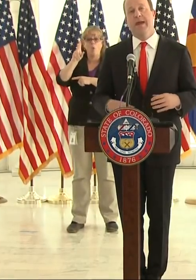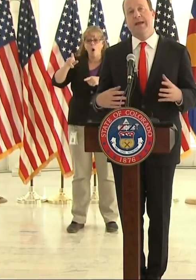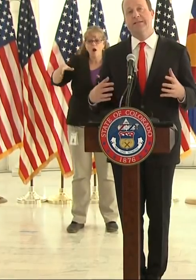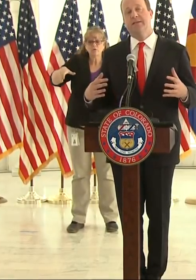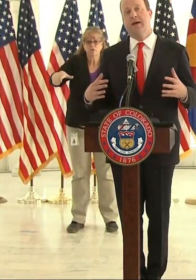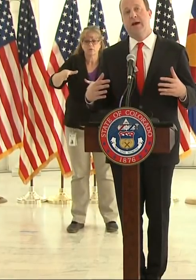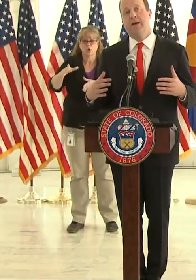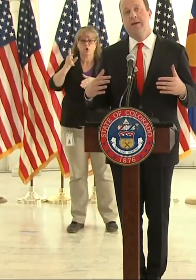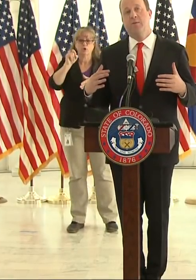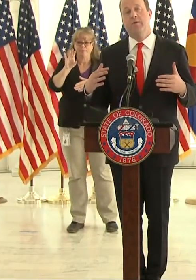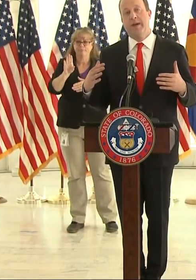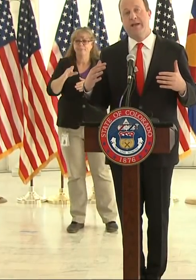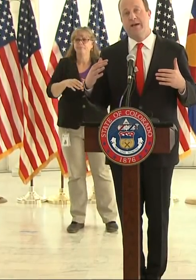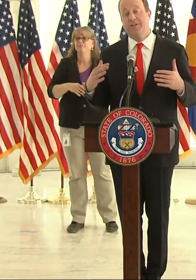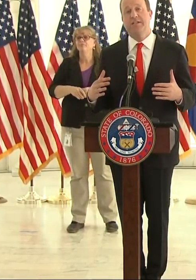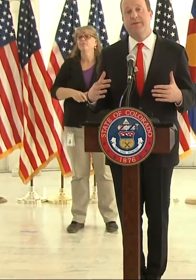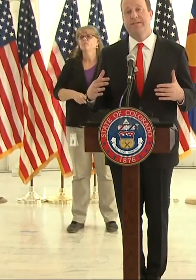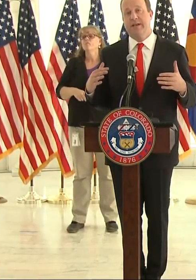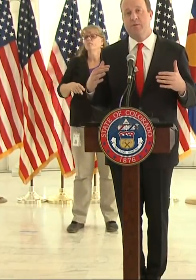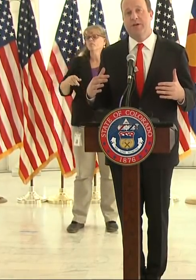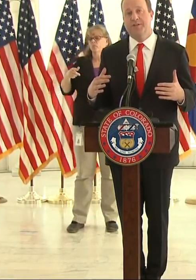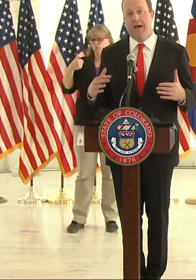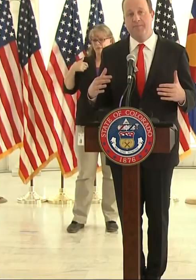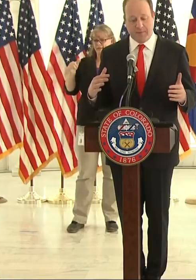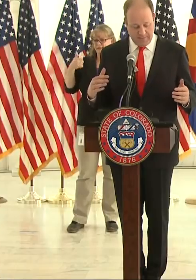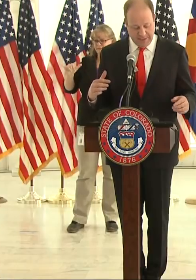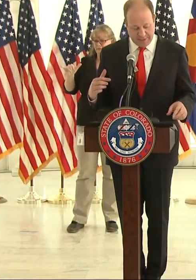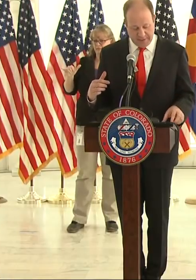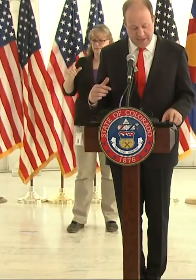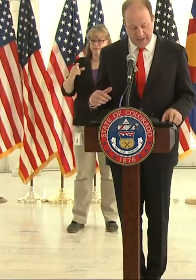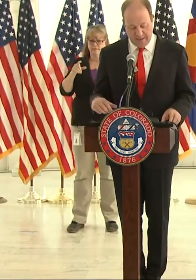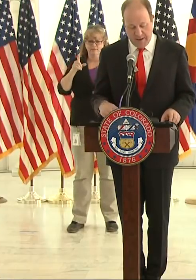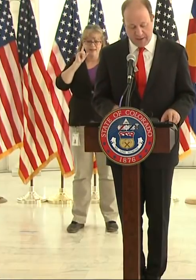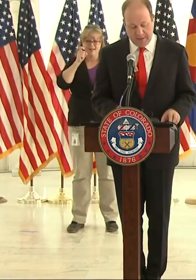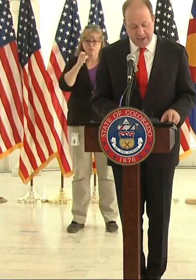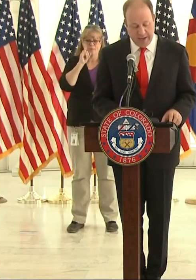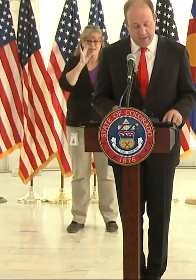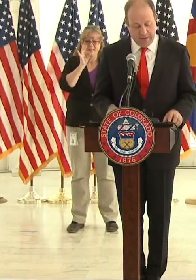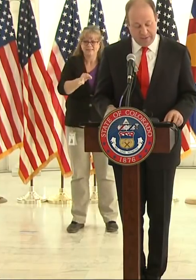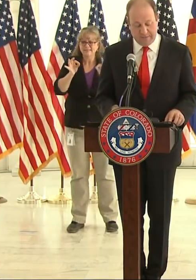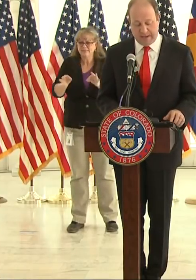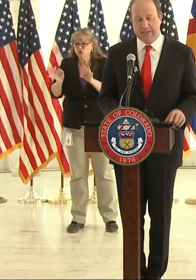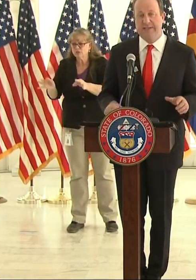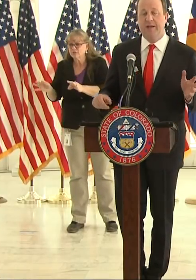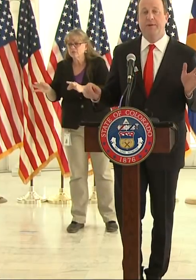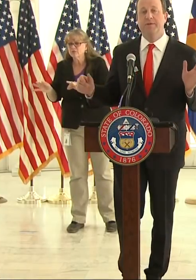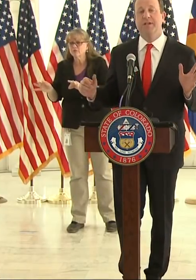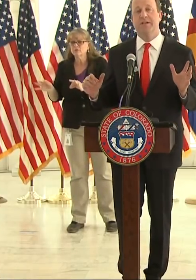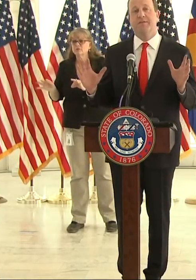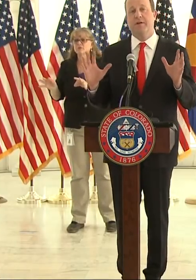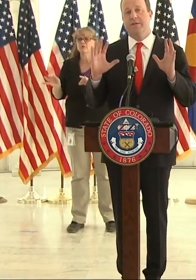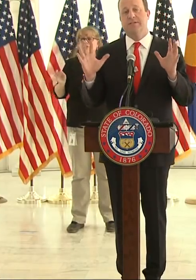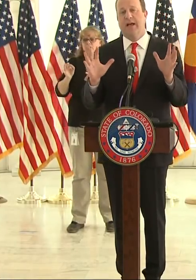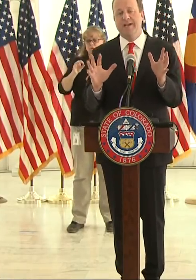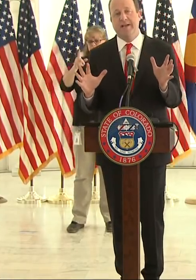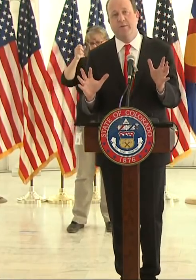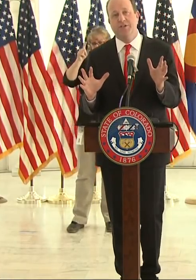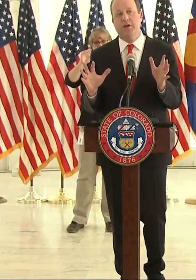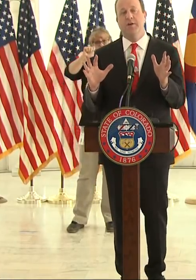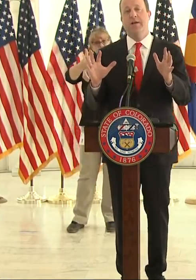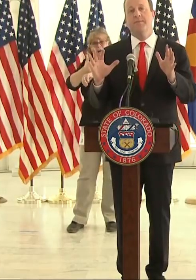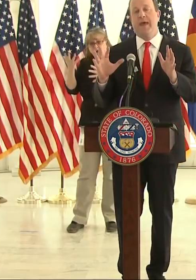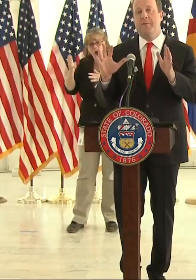it remains, we will make adjustments in real time based on the data and modeling. I maybe didn't make this deck, but it was in a different slide